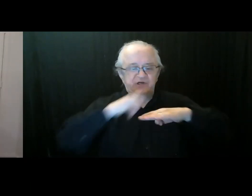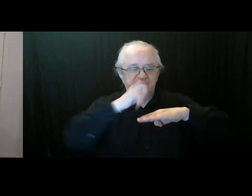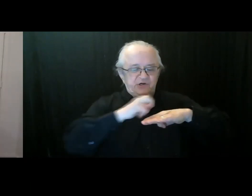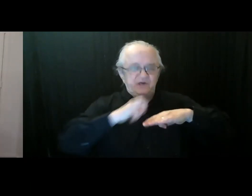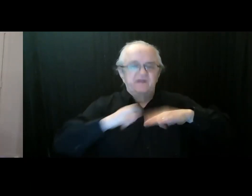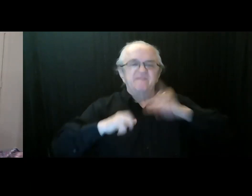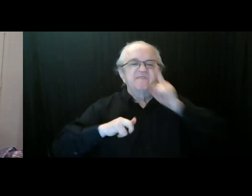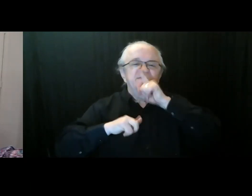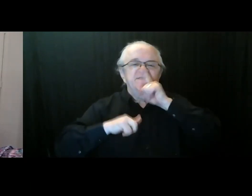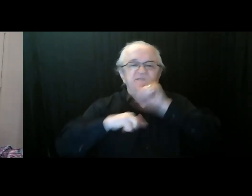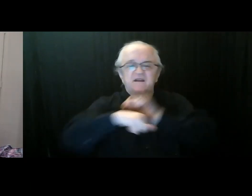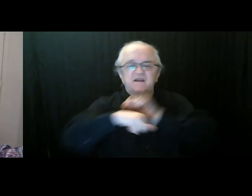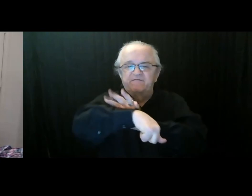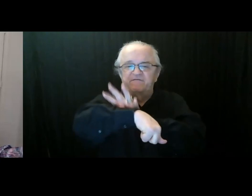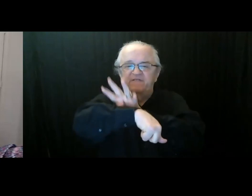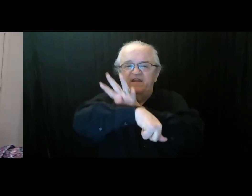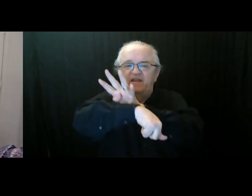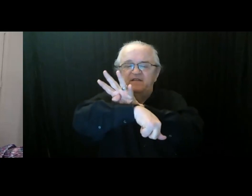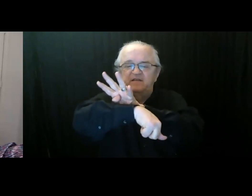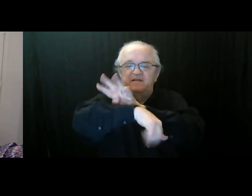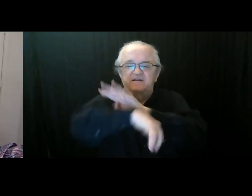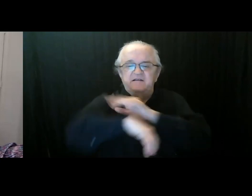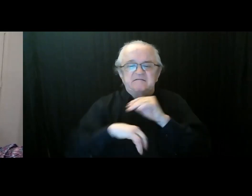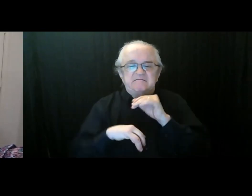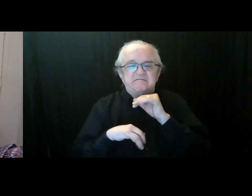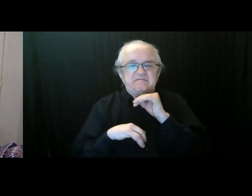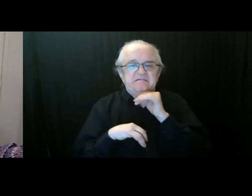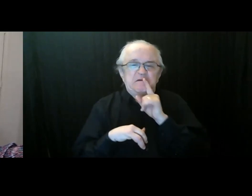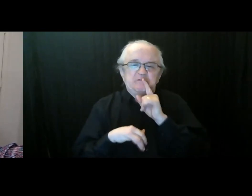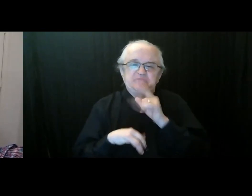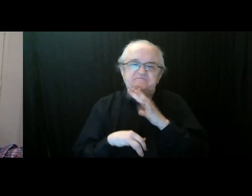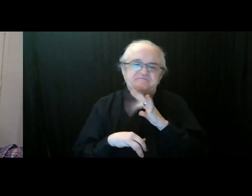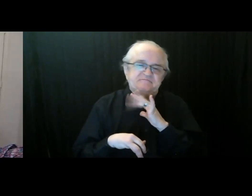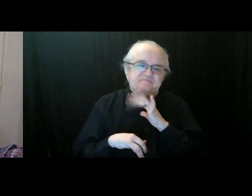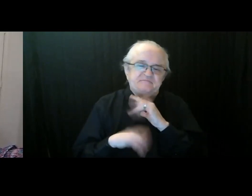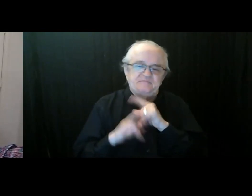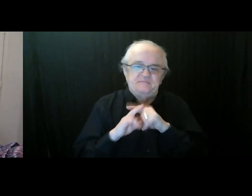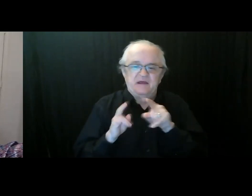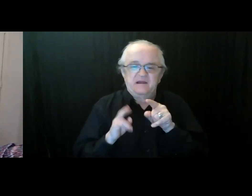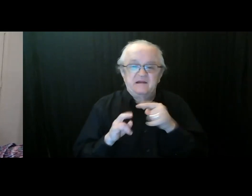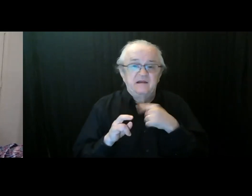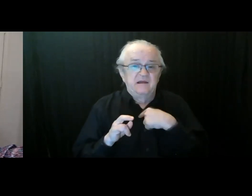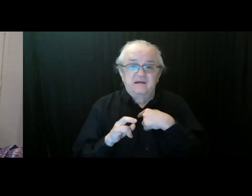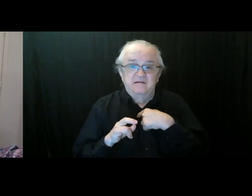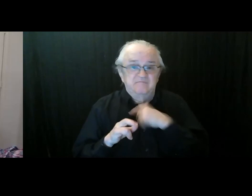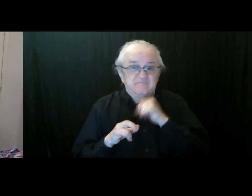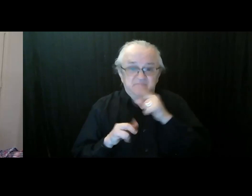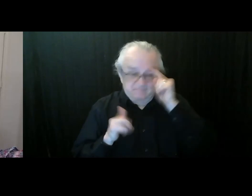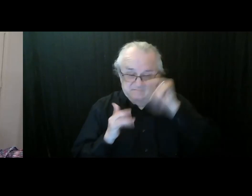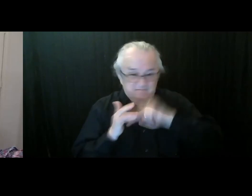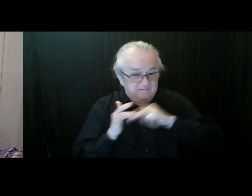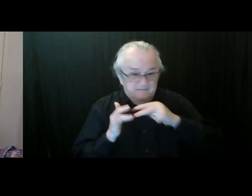feathers all over them. They weren't quite up to Icarus standards, but I had no intention of going anywhere near the